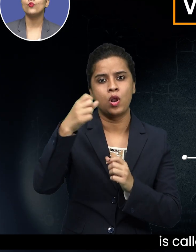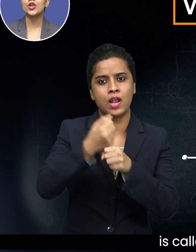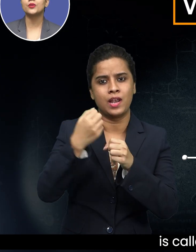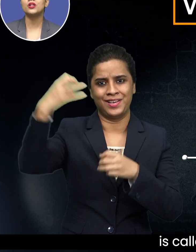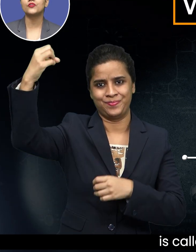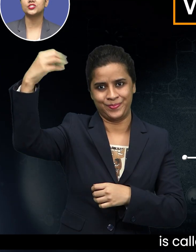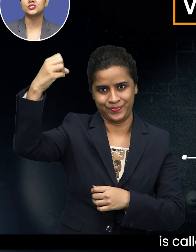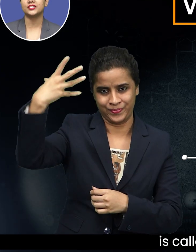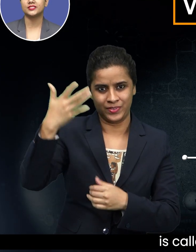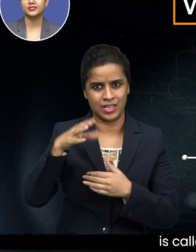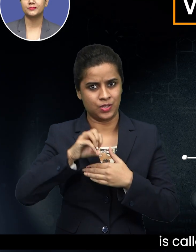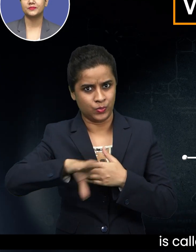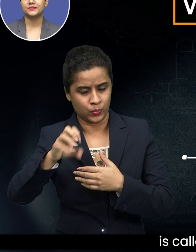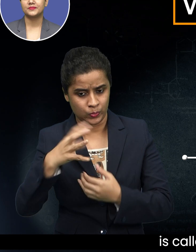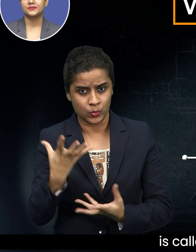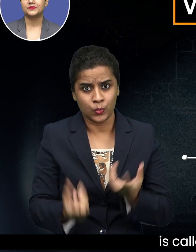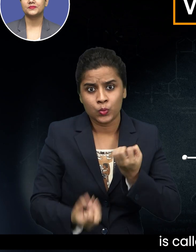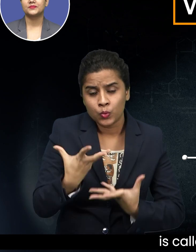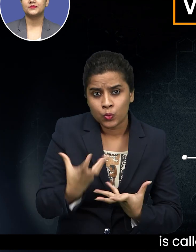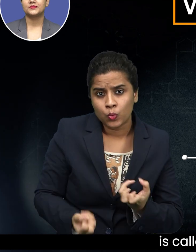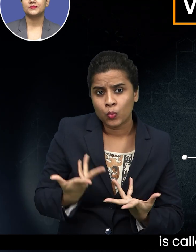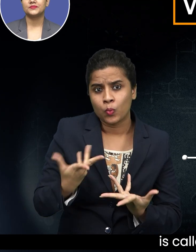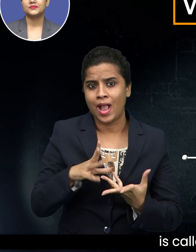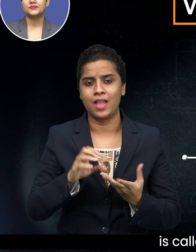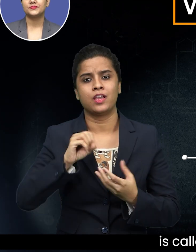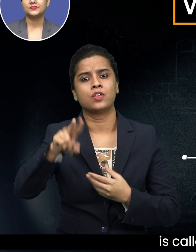called variable resistance.